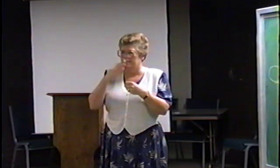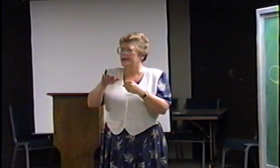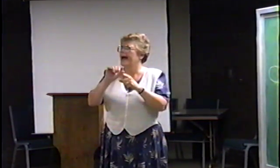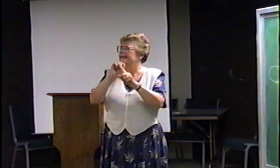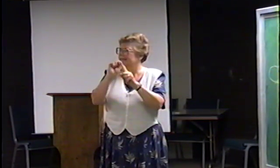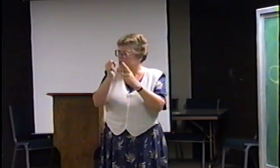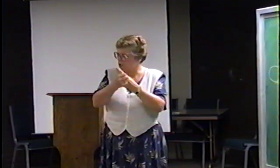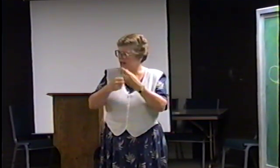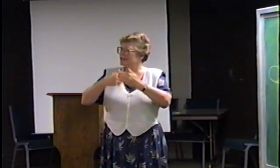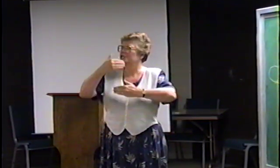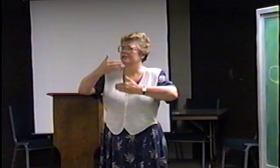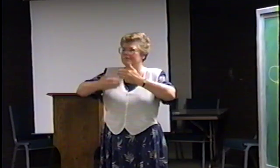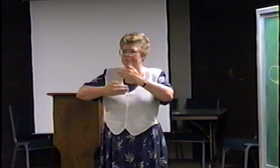Overcome that situation.